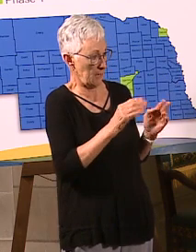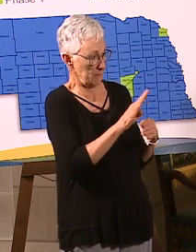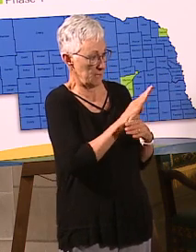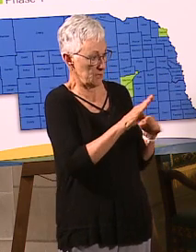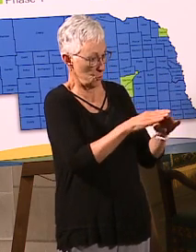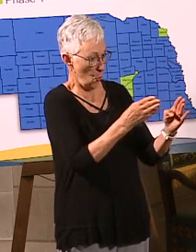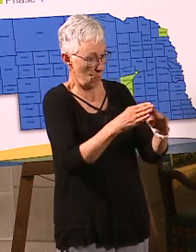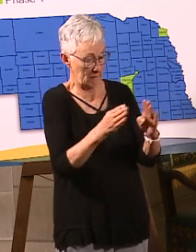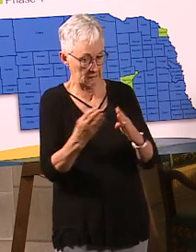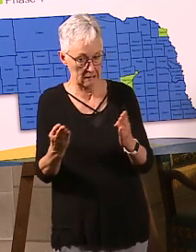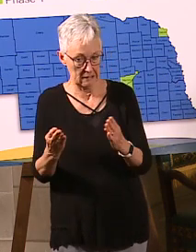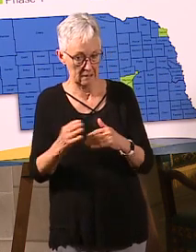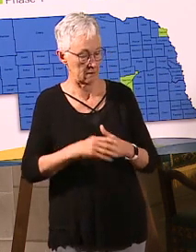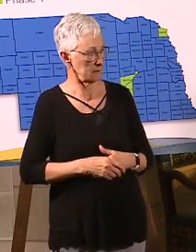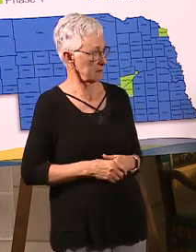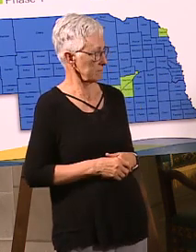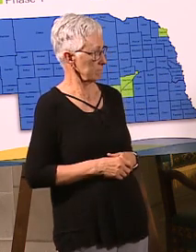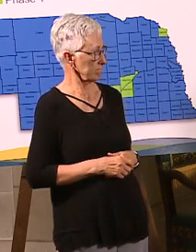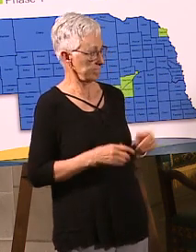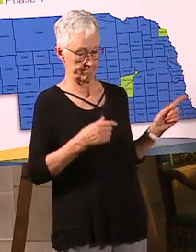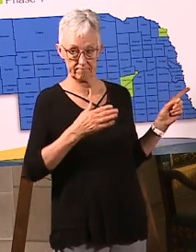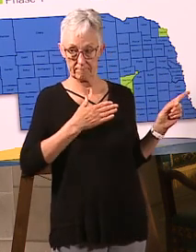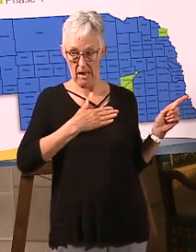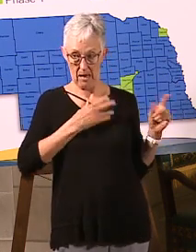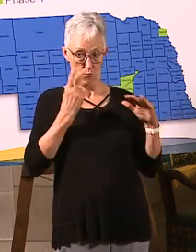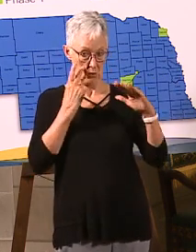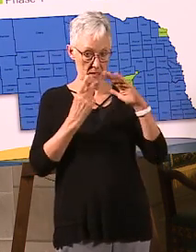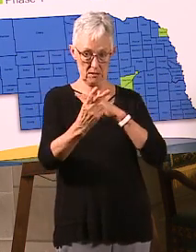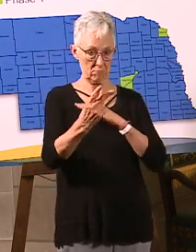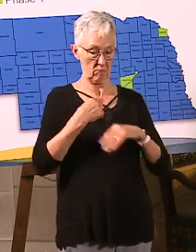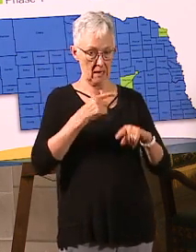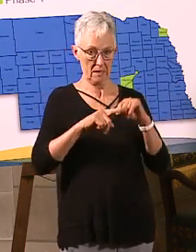I can't predict the future, but I'm not worried about it right now.